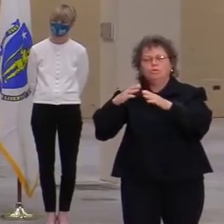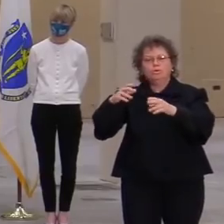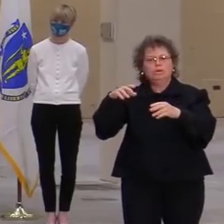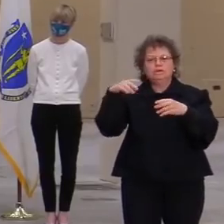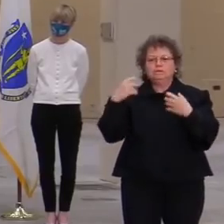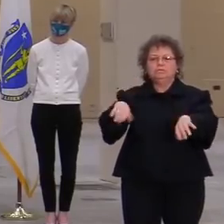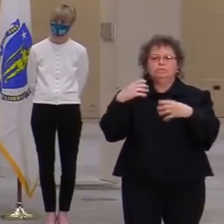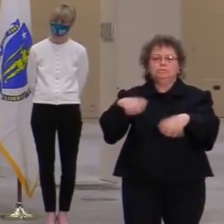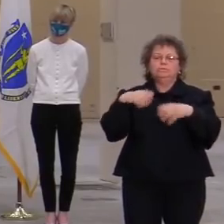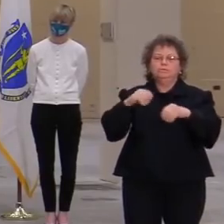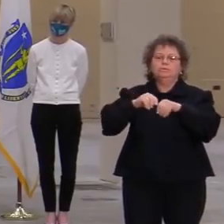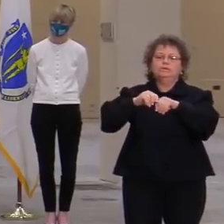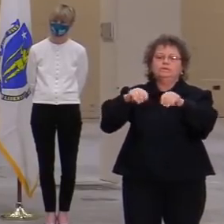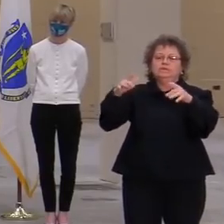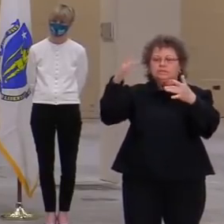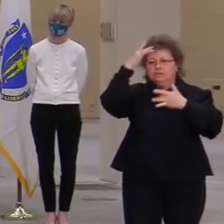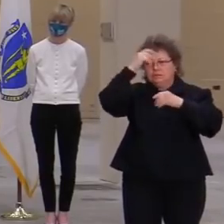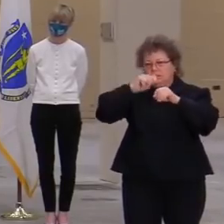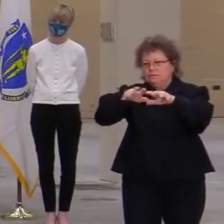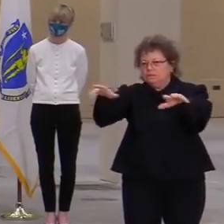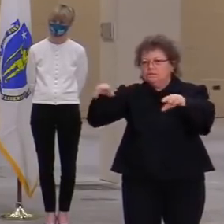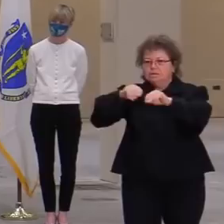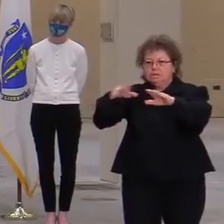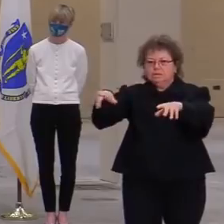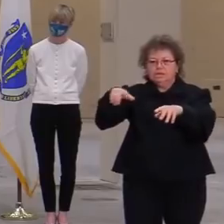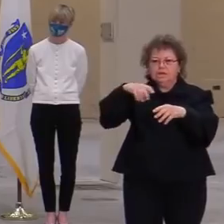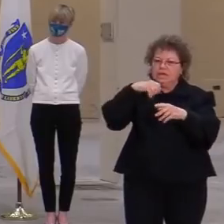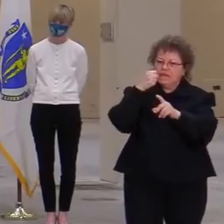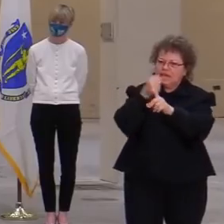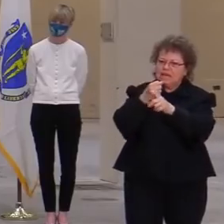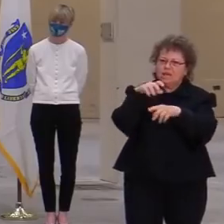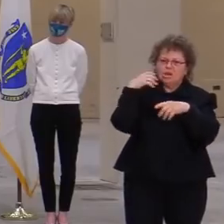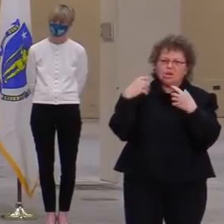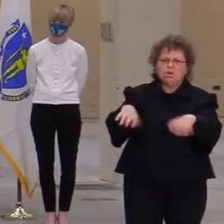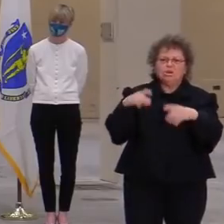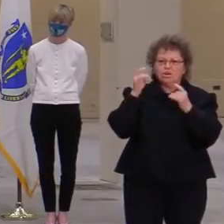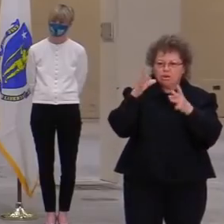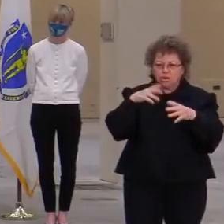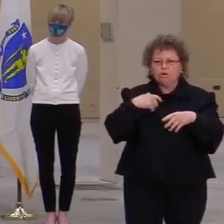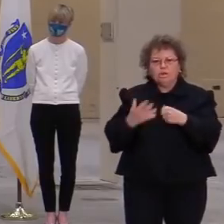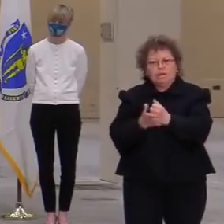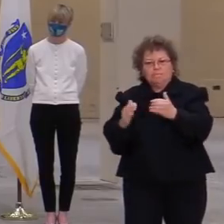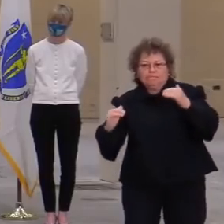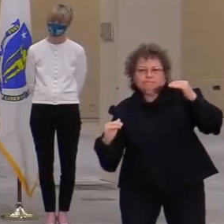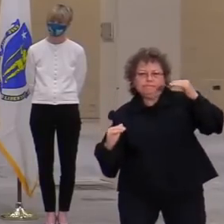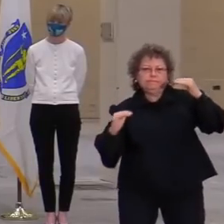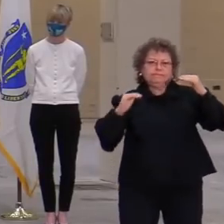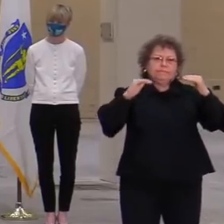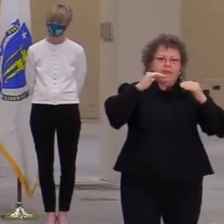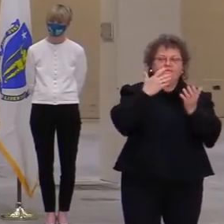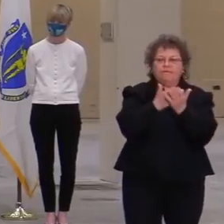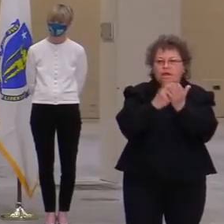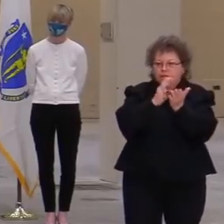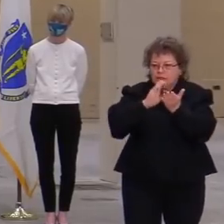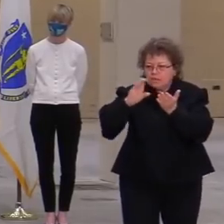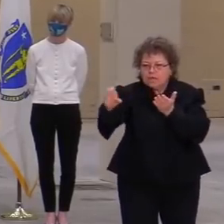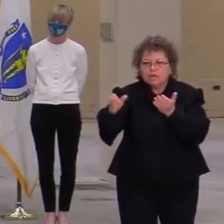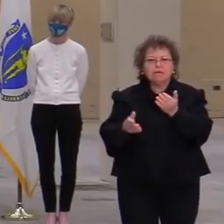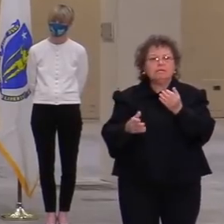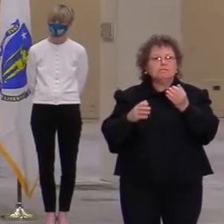the education, and the funding necessary to continue to combat this deadly pandemic. And now let